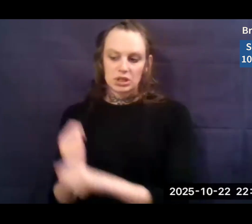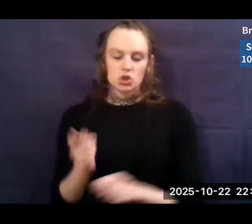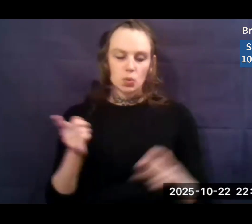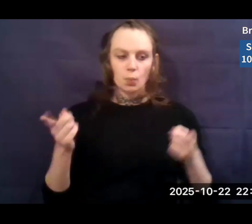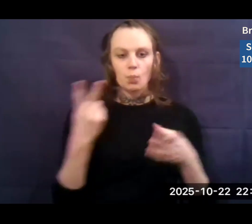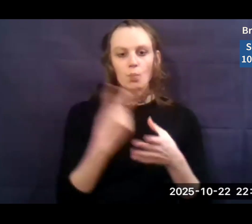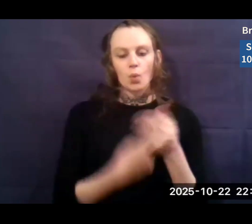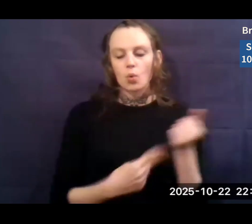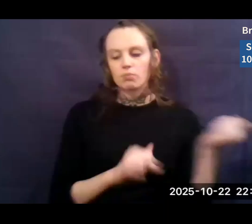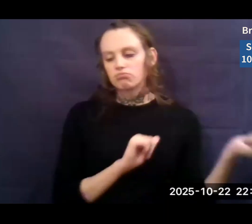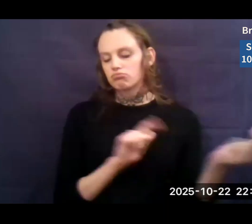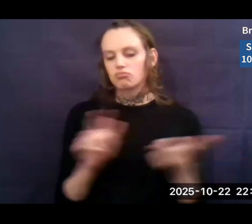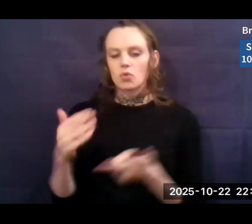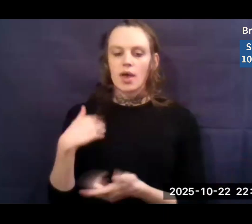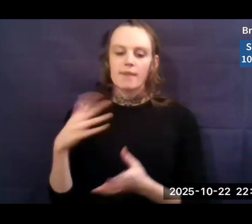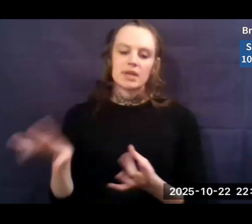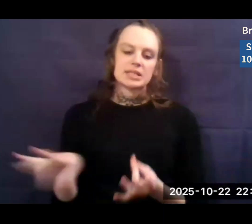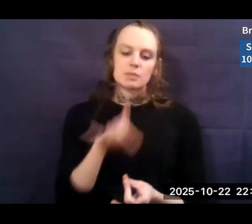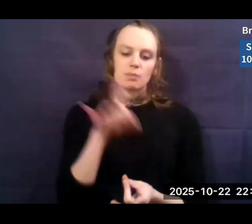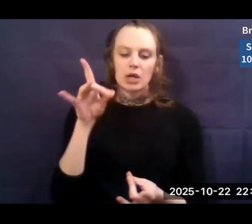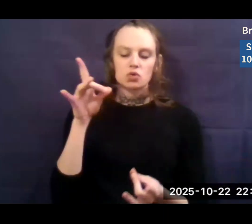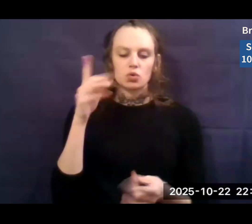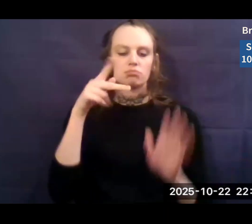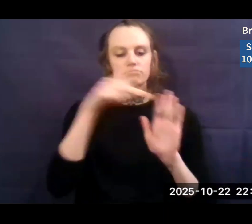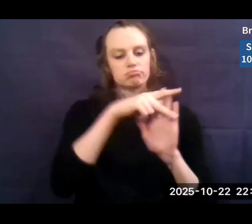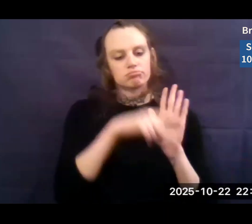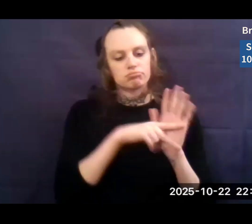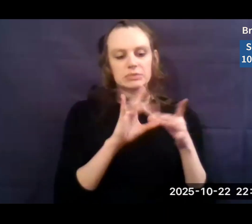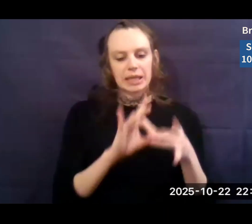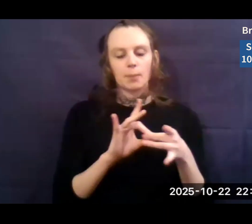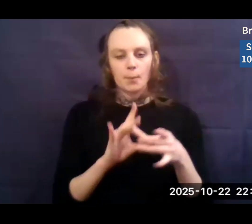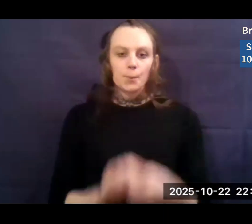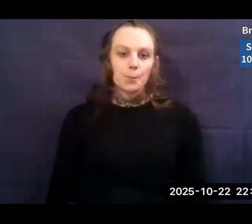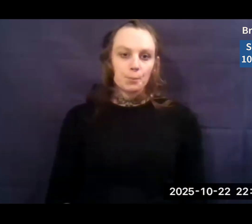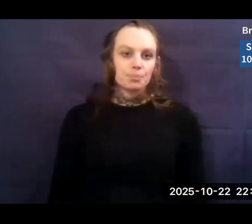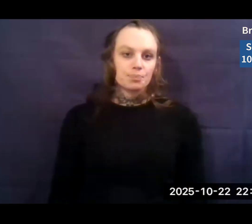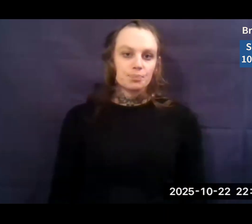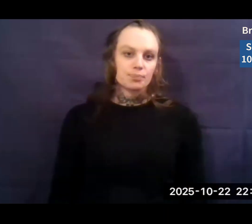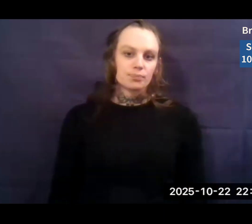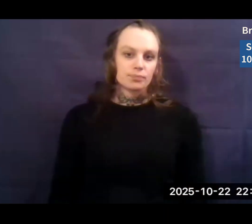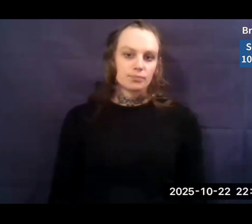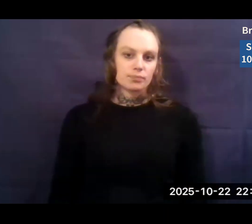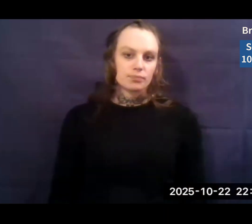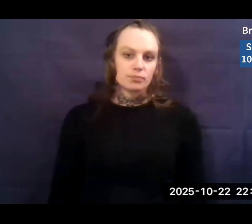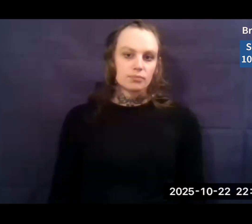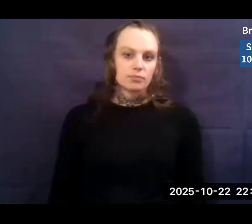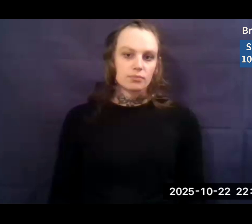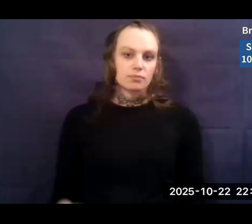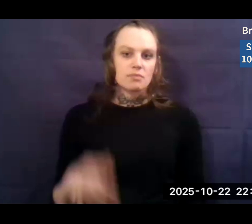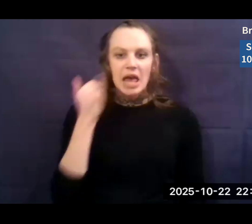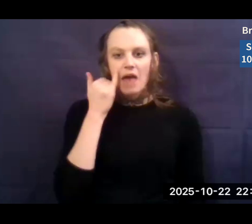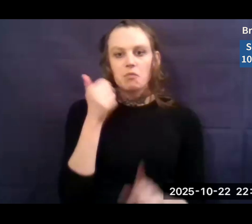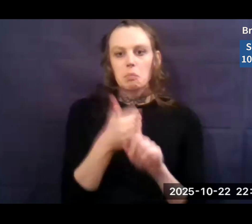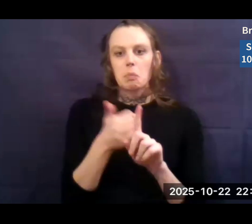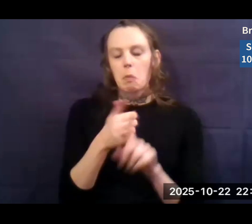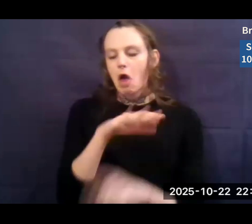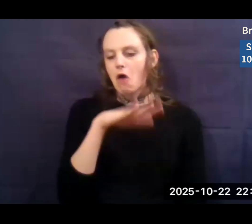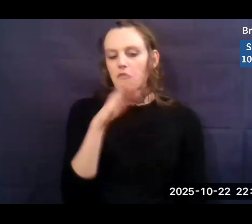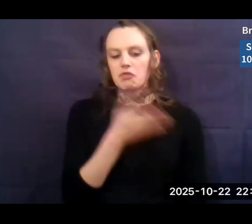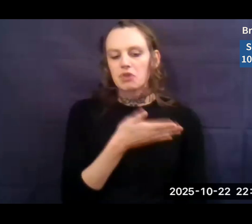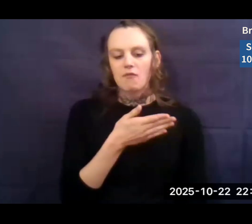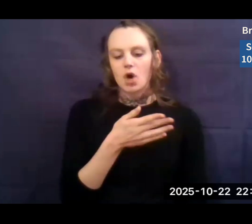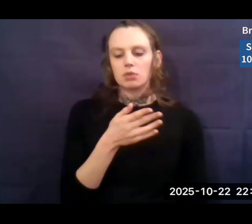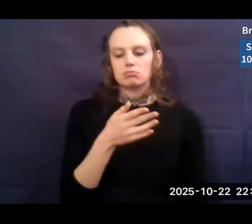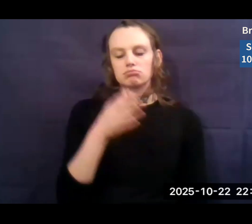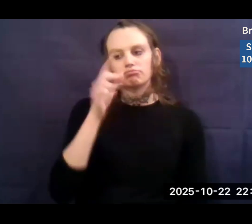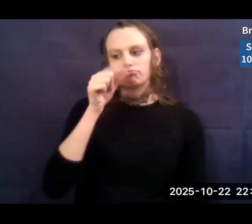have a spiritual principle that's attached to them. And if you've never looked that up, I encourage you to look it up.